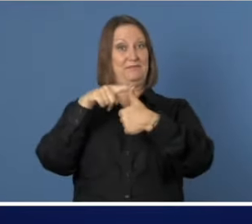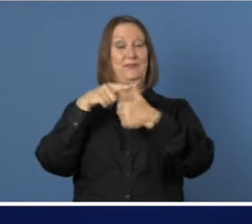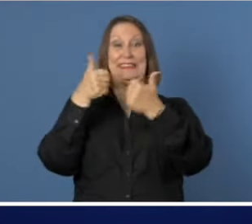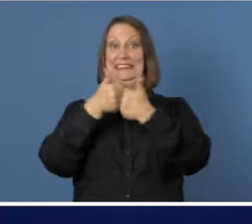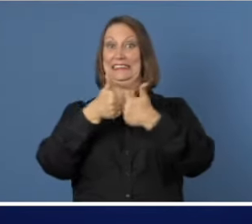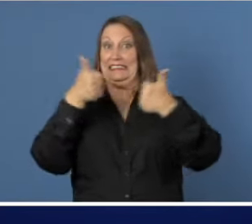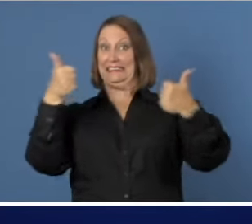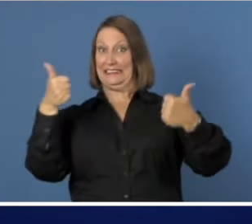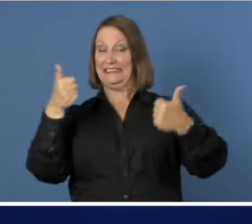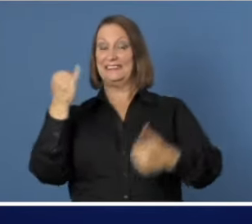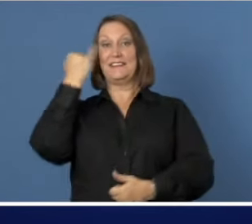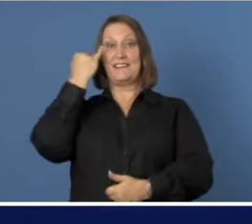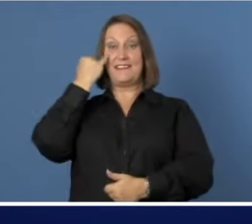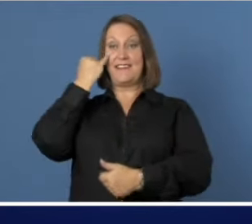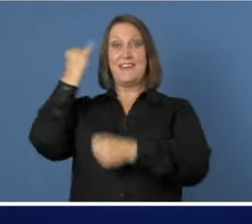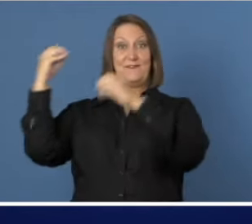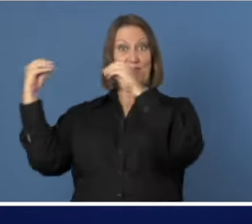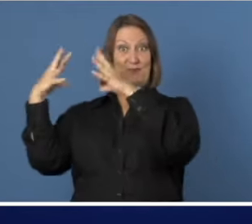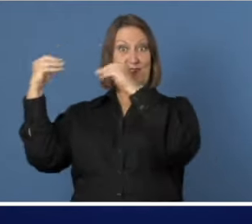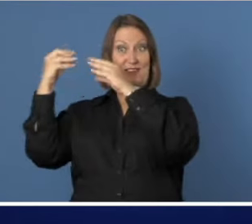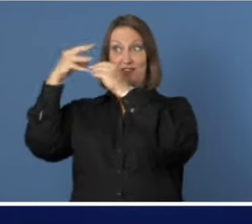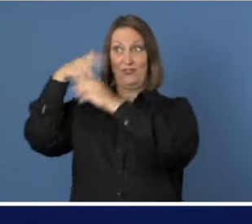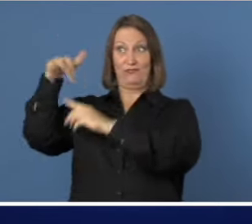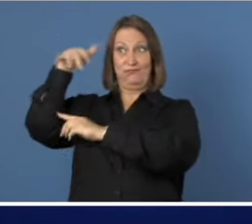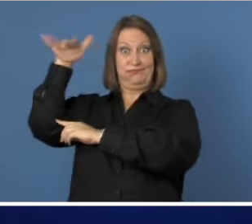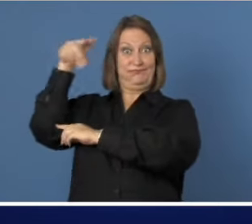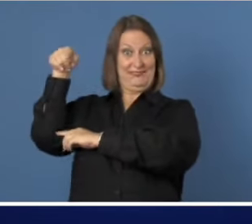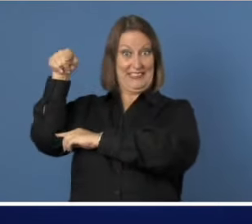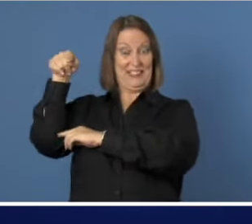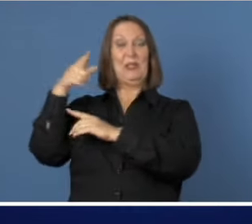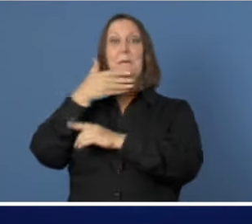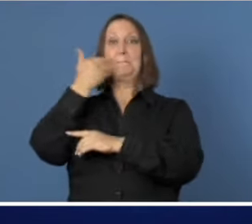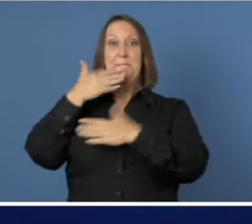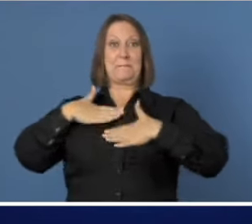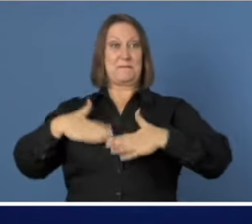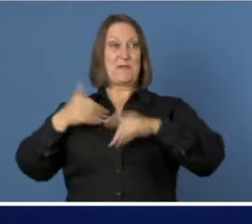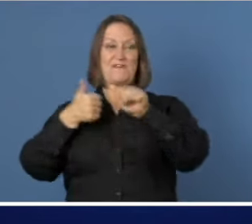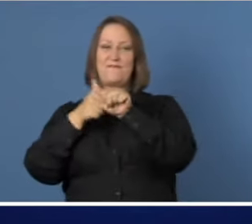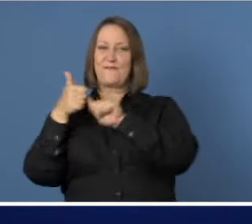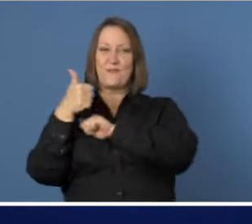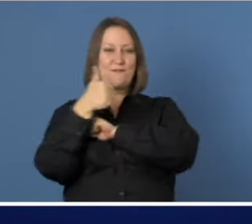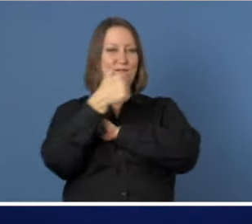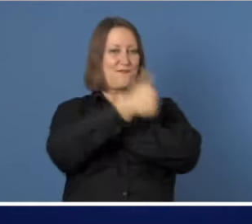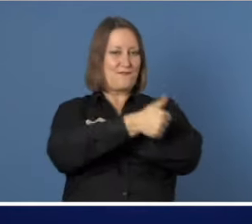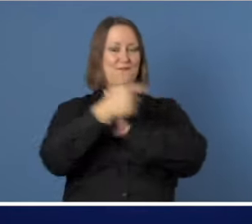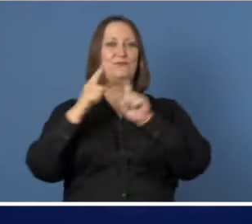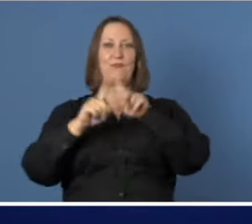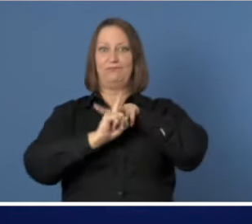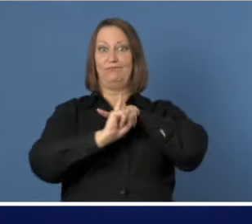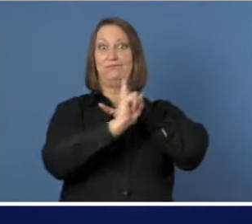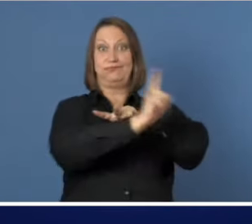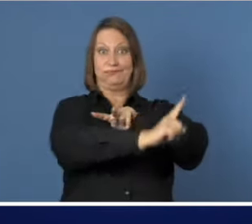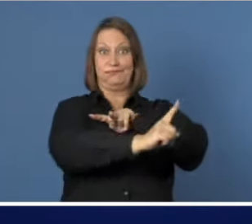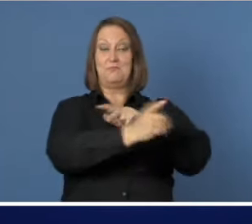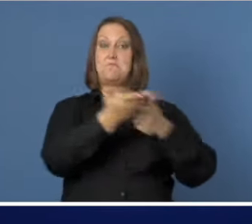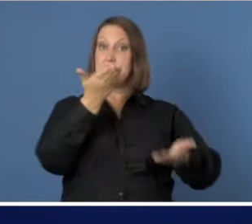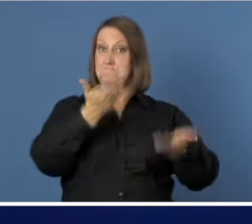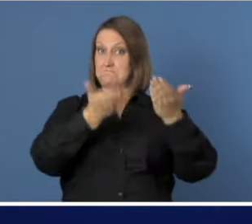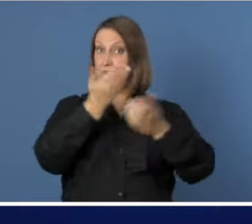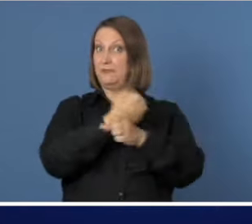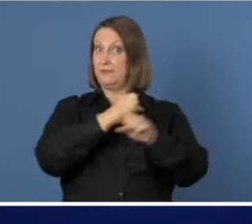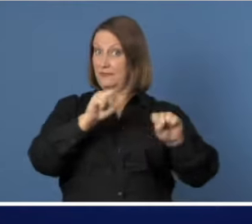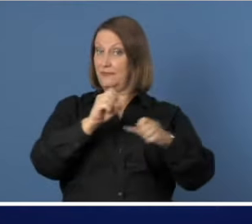Distance. The more distance between you and the source of the radiation, the better.